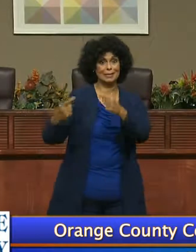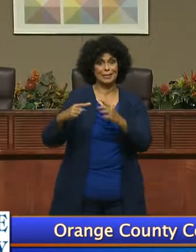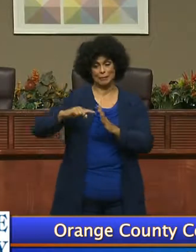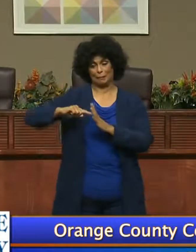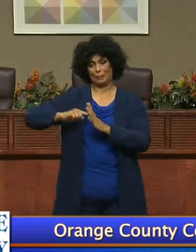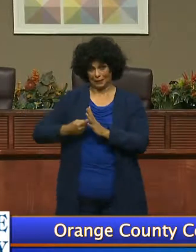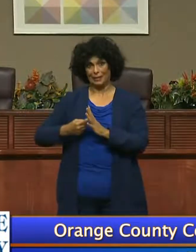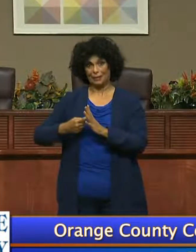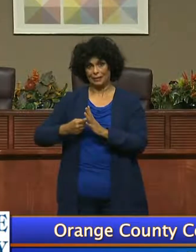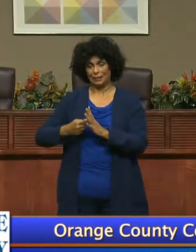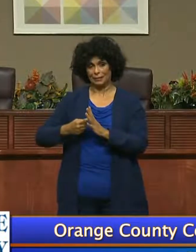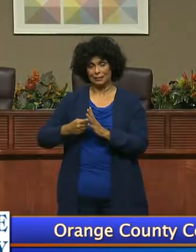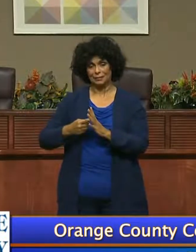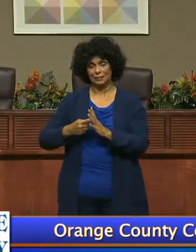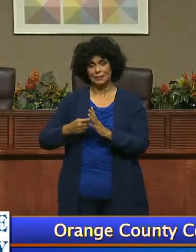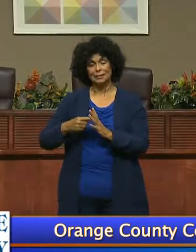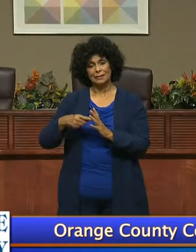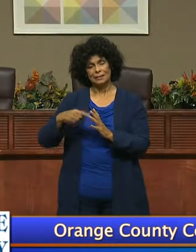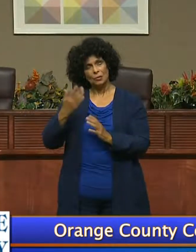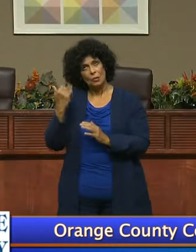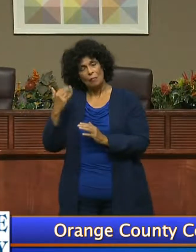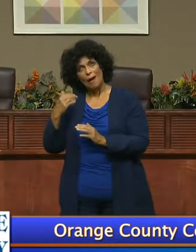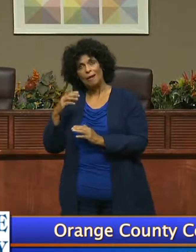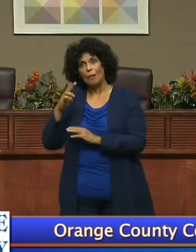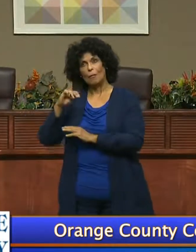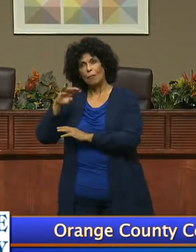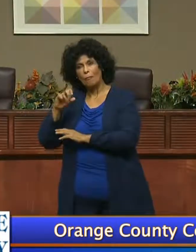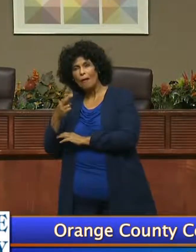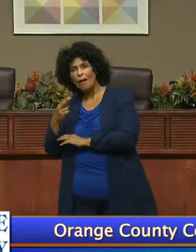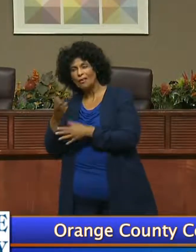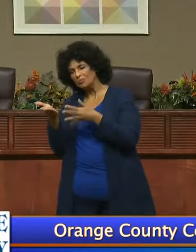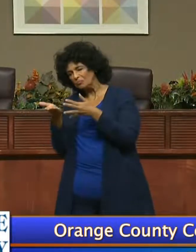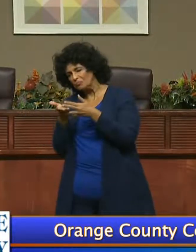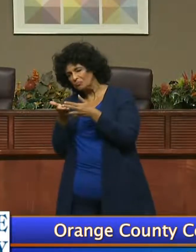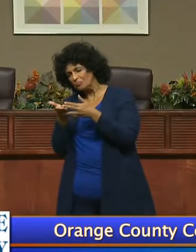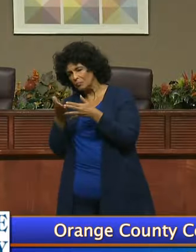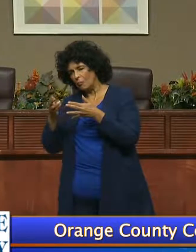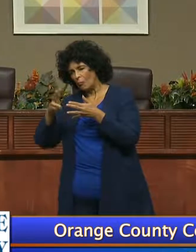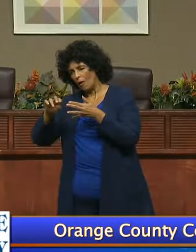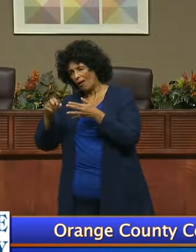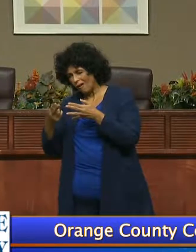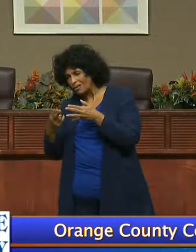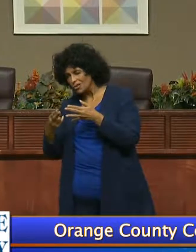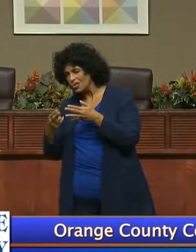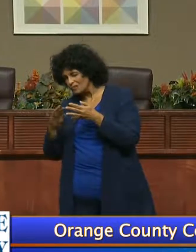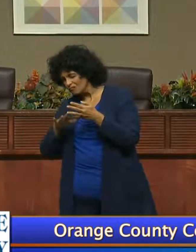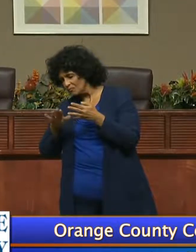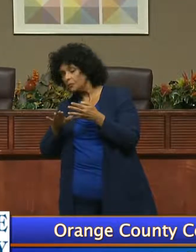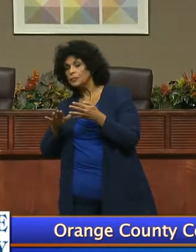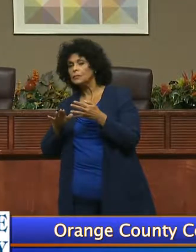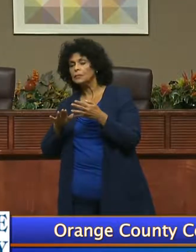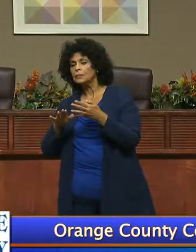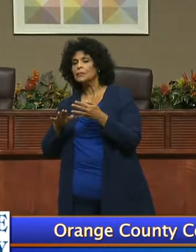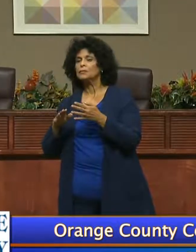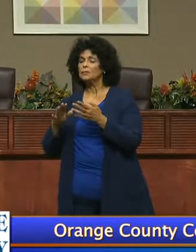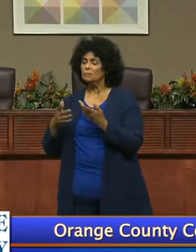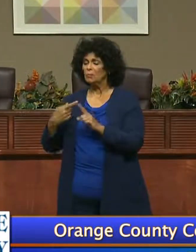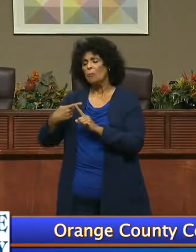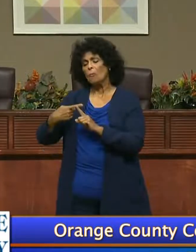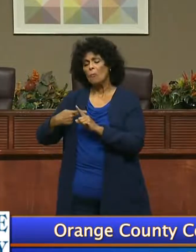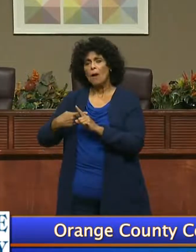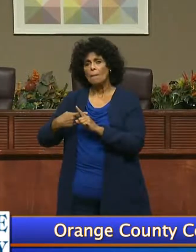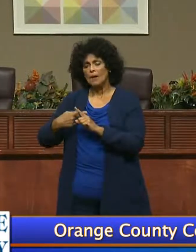began. Going back again to early March or mid-March, it took us nearly a month to get up